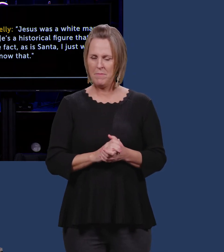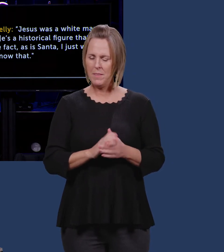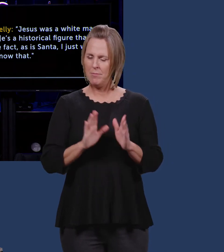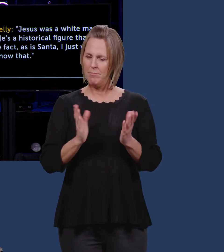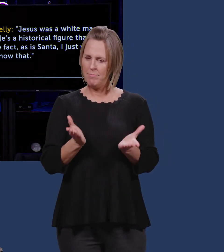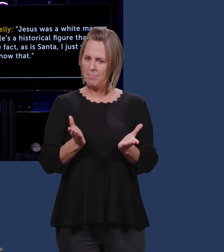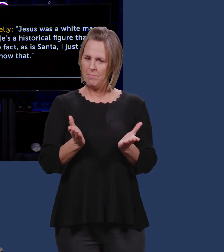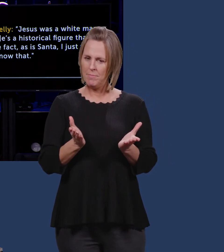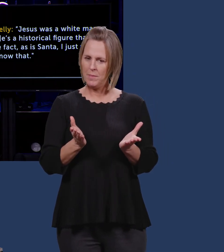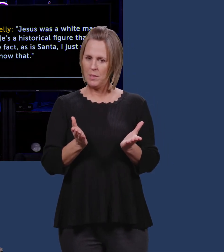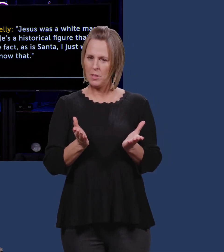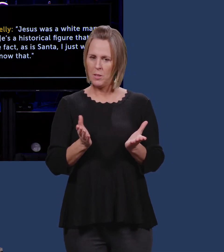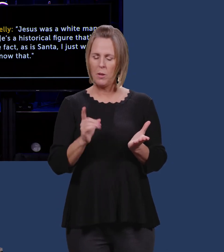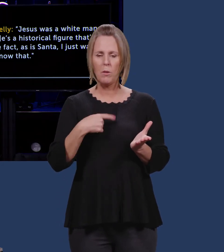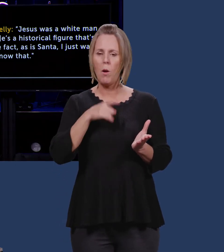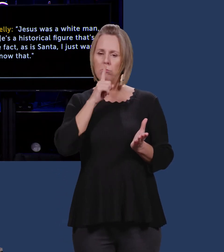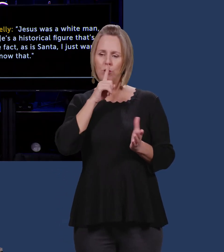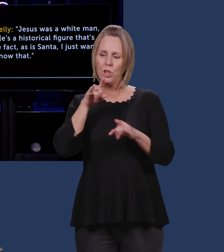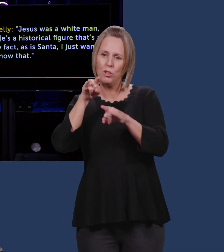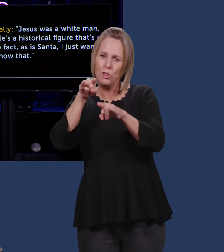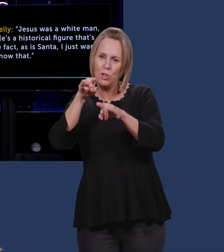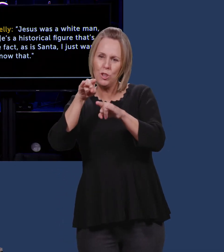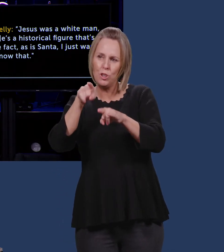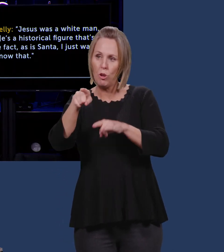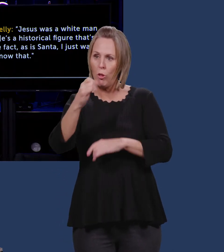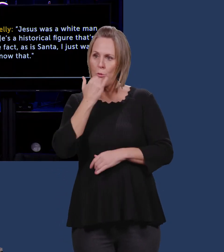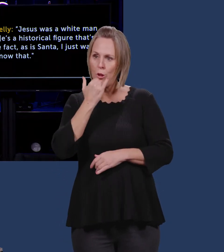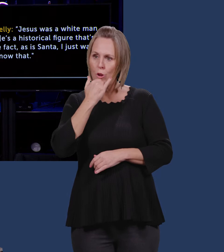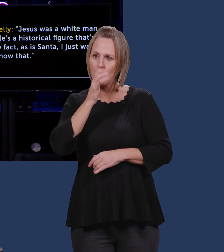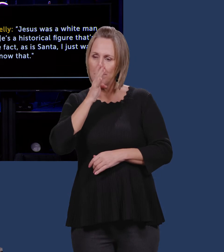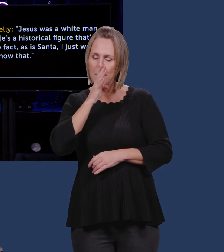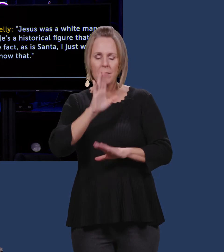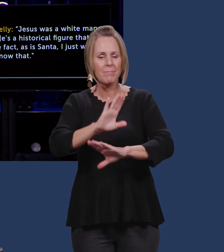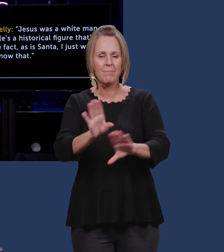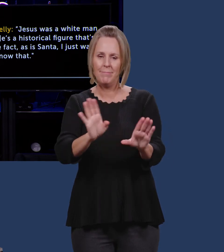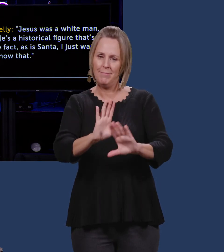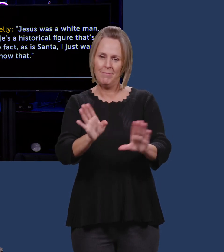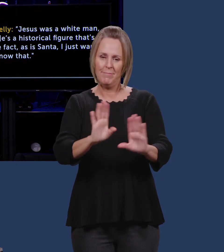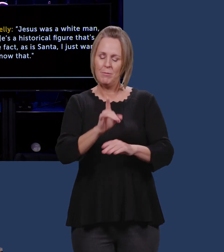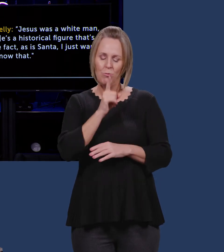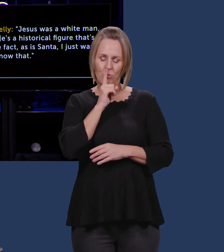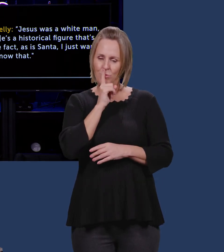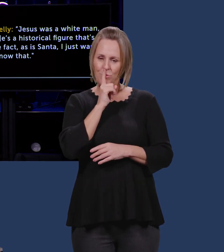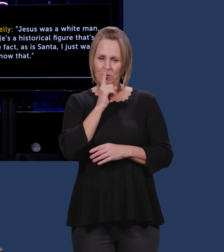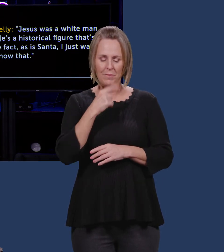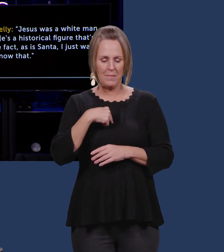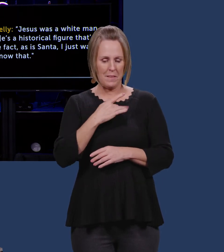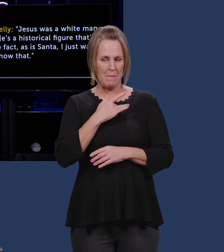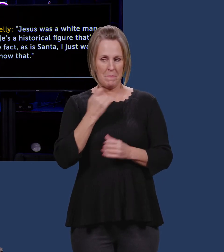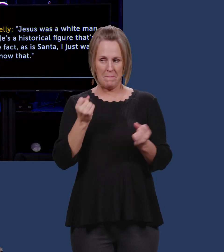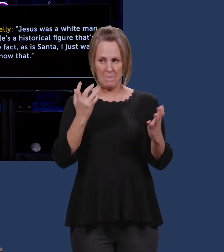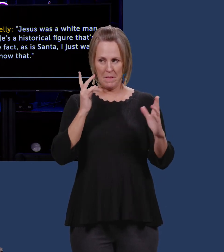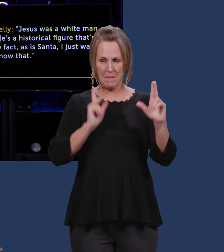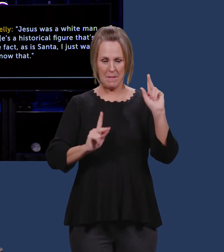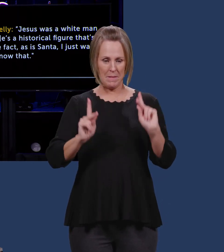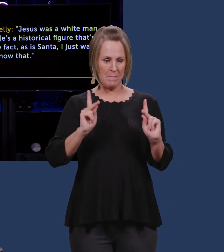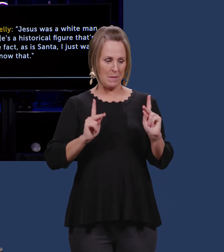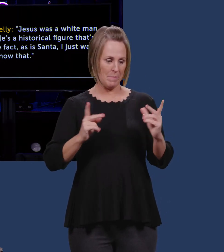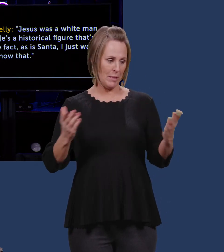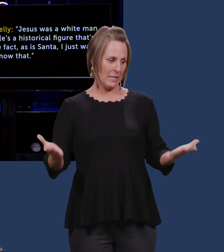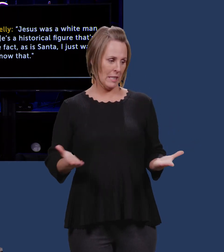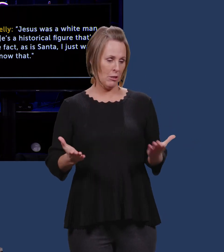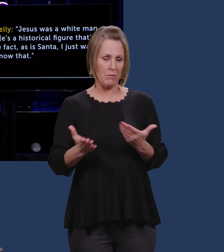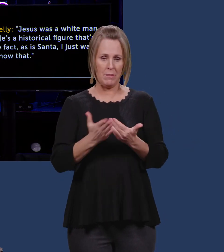See, I think, before you make fun of Megyn Kelly, I think that a lot of people, maybe even a lot of people in this room, regardless of